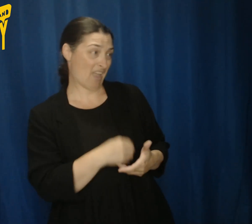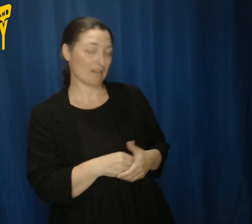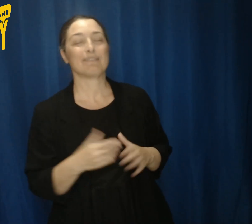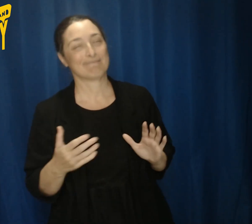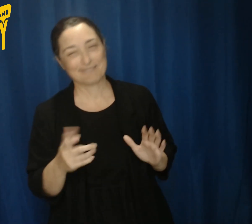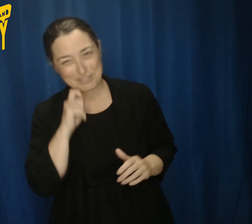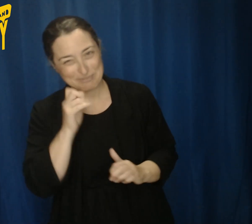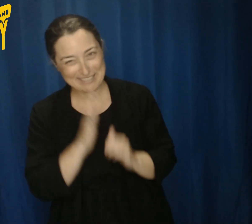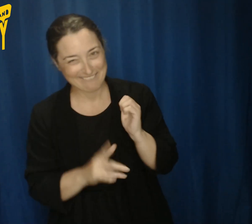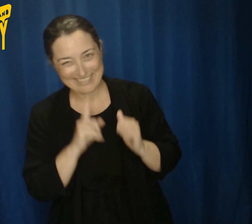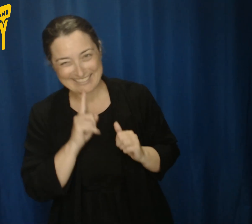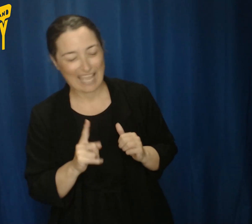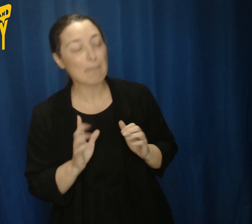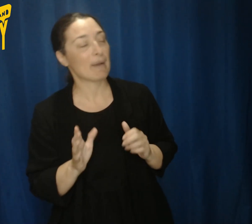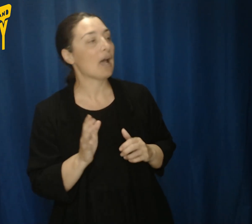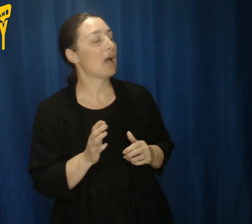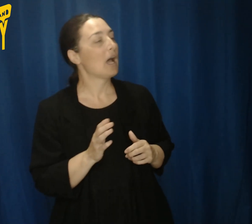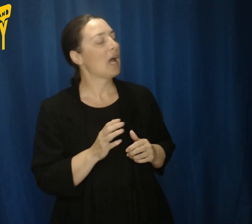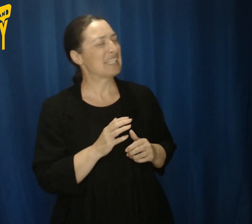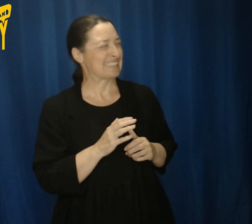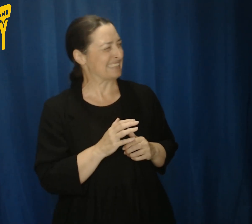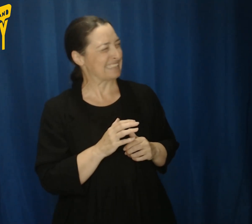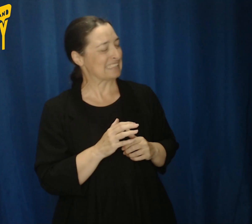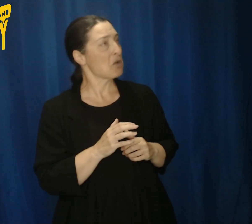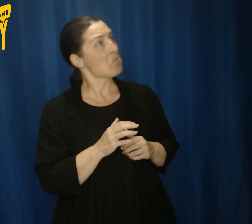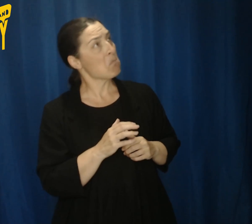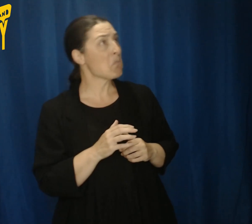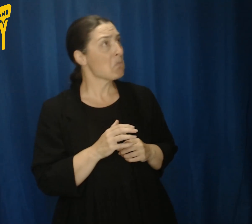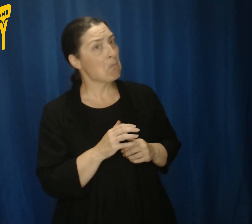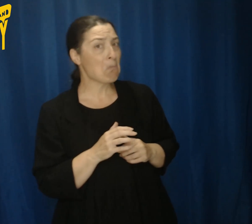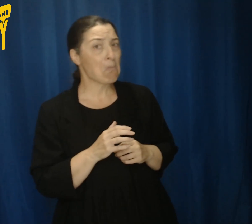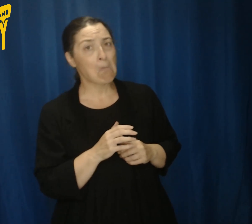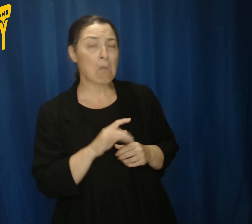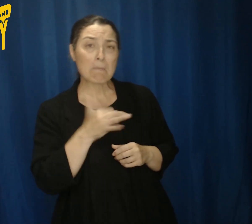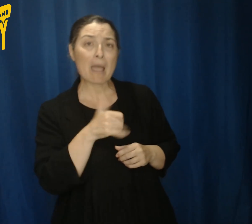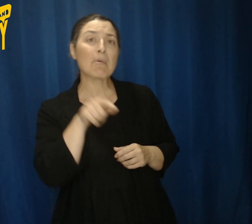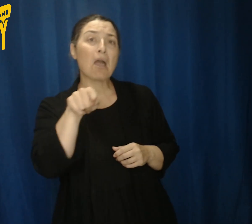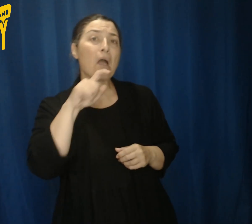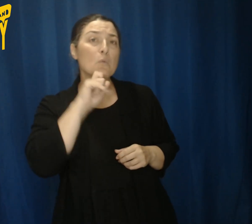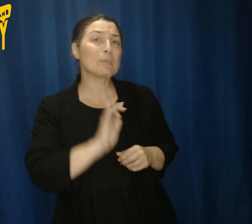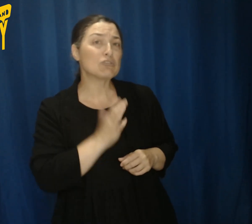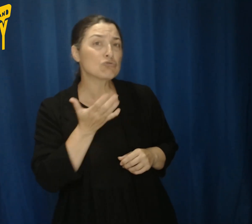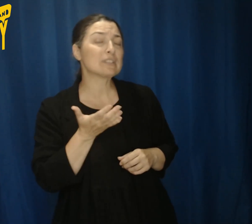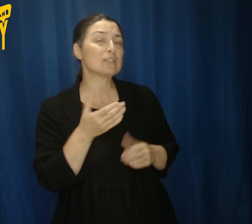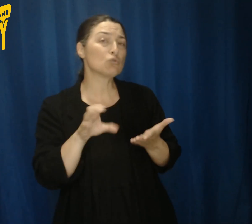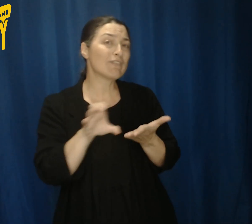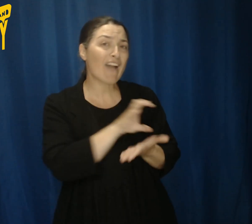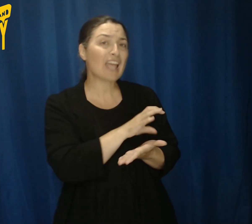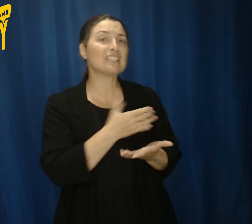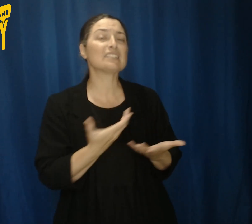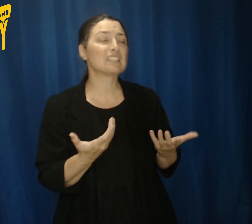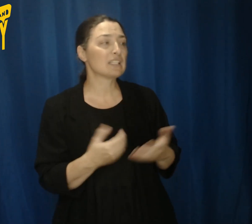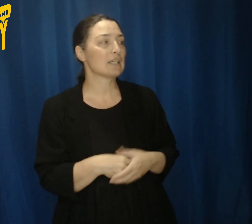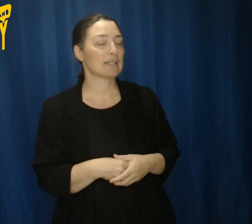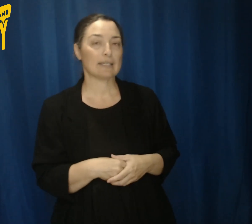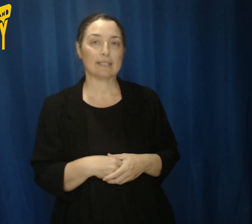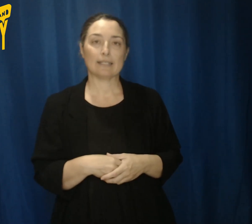some realistic thing. But, you know, she might go, oh, you could think about this, you could think about that, and la, la, la. And because that whole sort of research idea comes